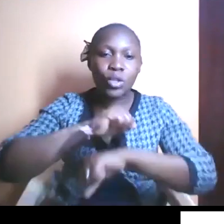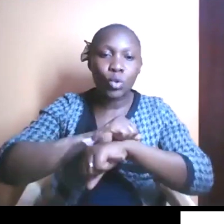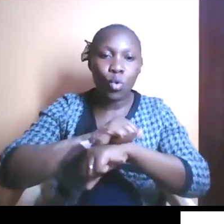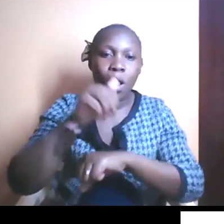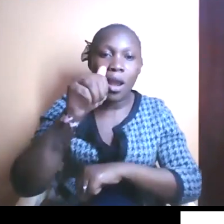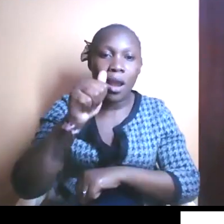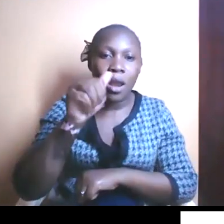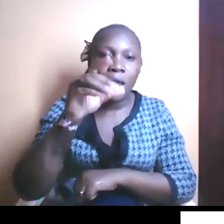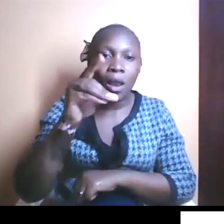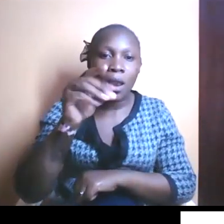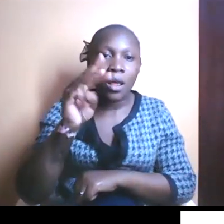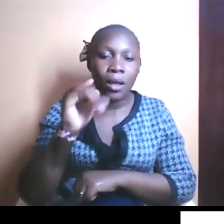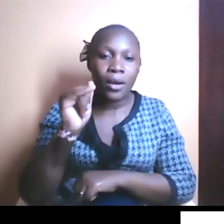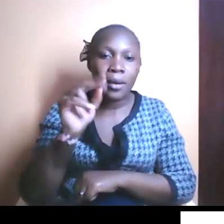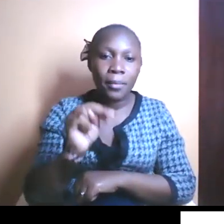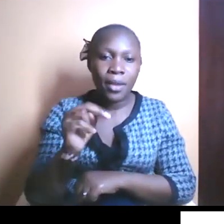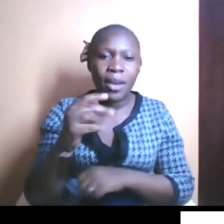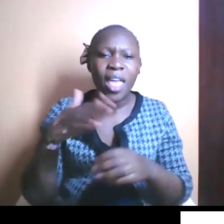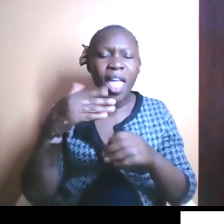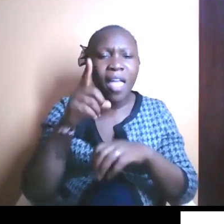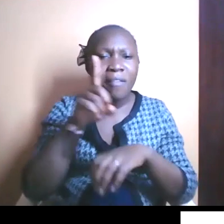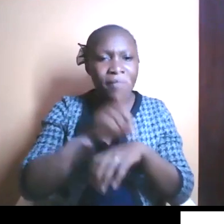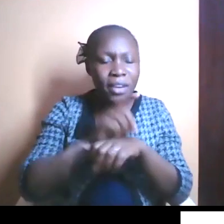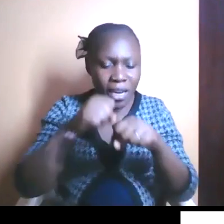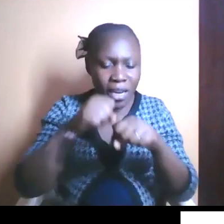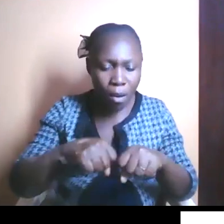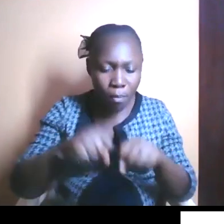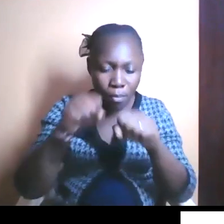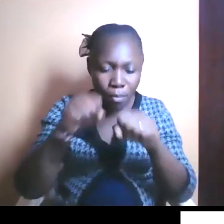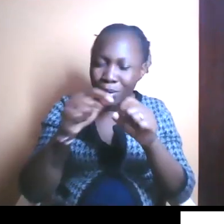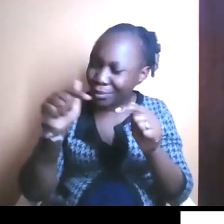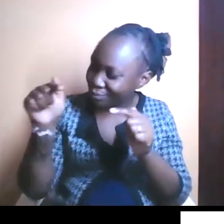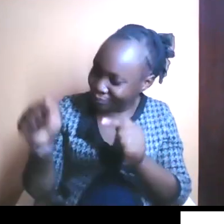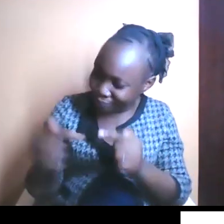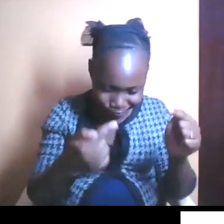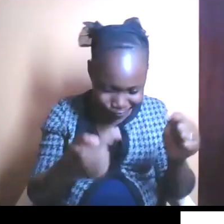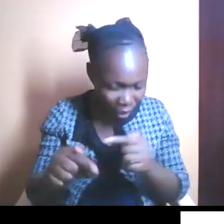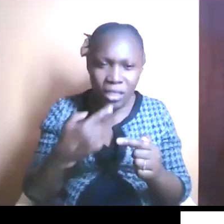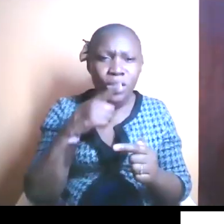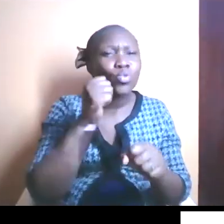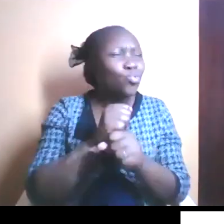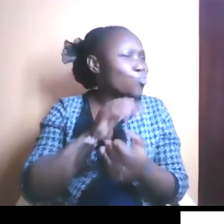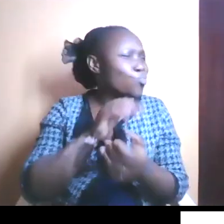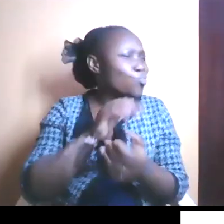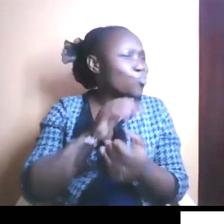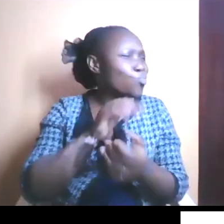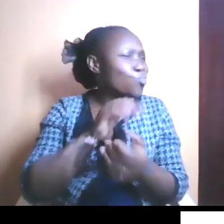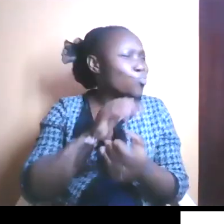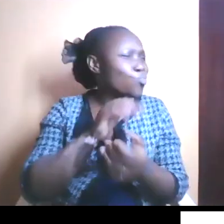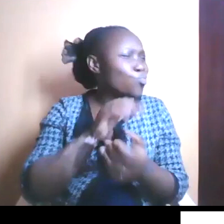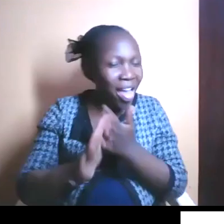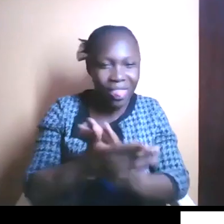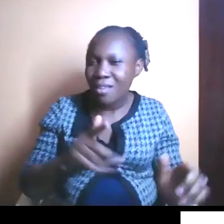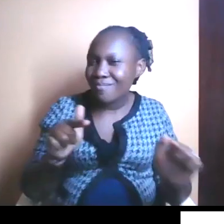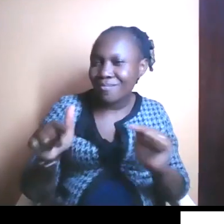they are quarreled by their boss, who claims that they are doing nothing. And from what she observes, they have done a